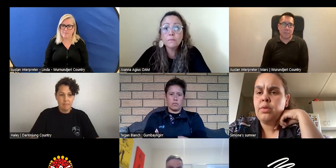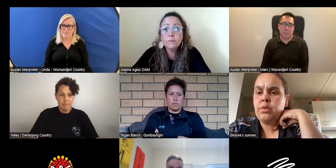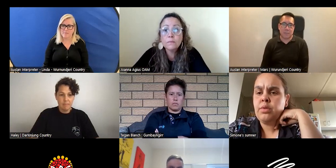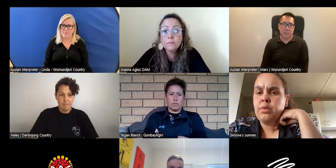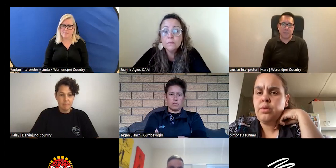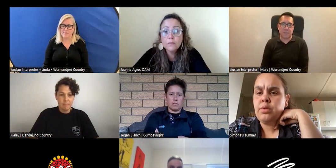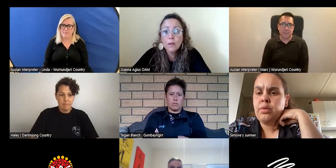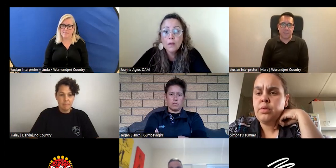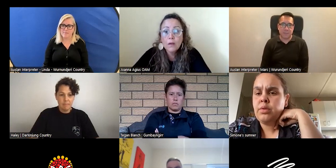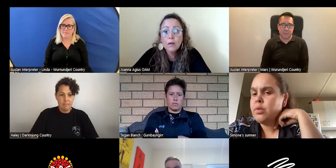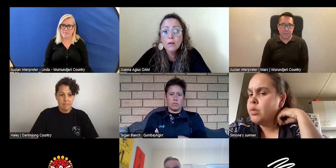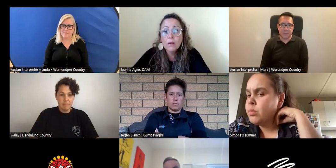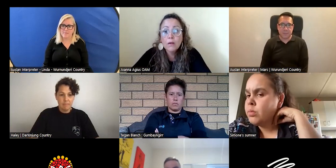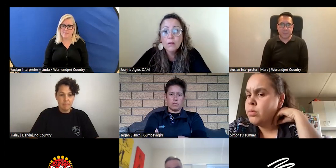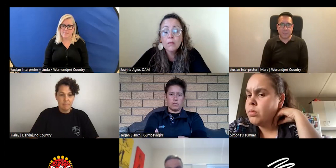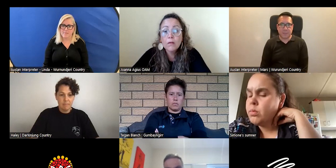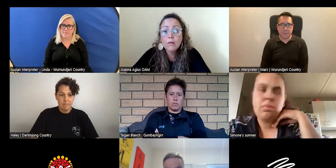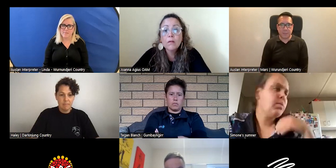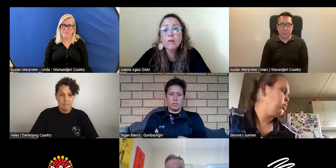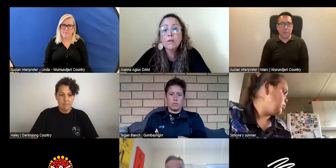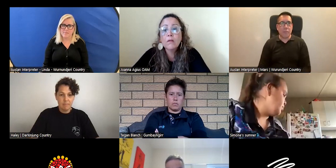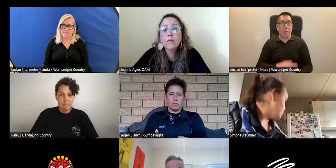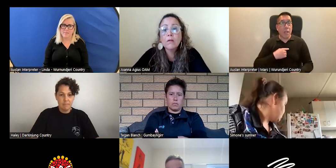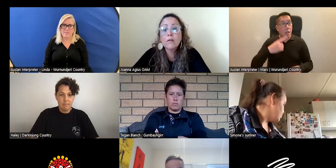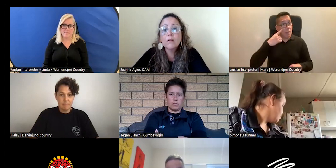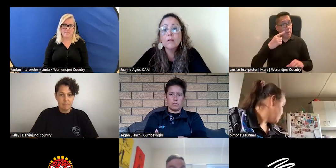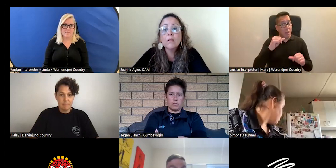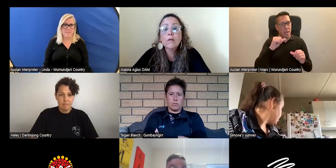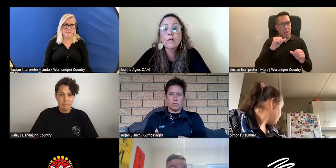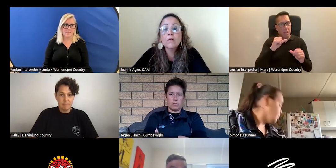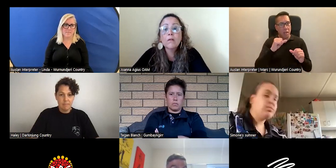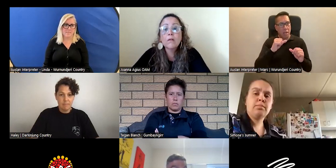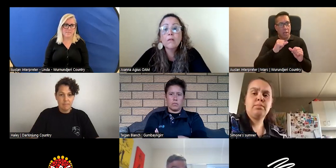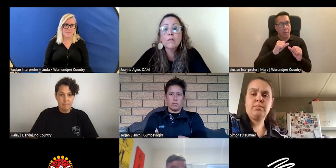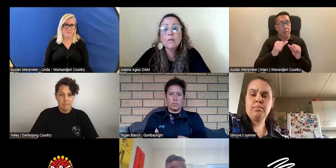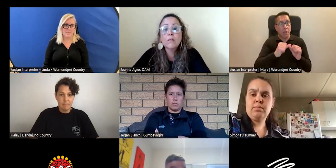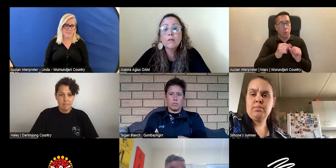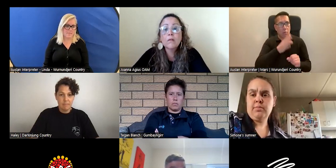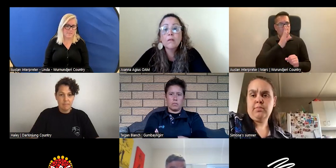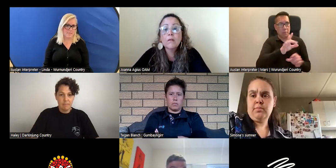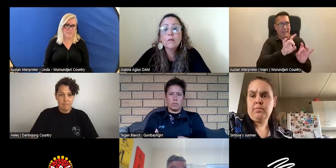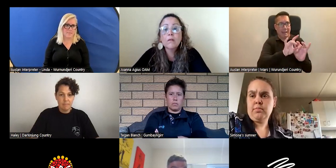members? Well, what we're about to do is be able to say them to more clearly, that's what we need.